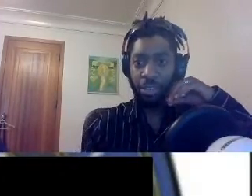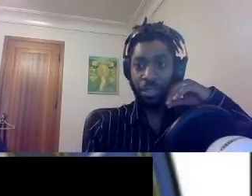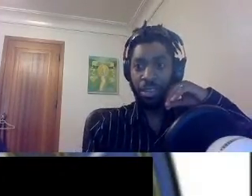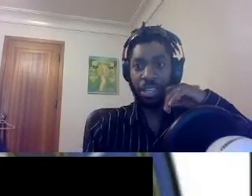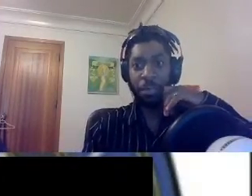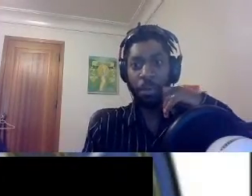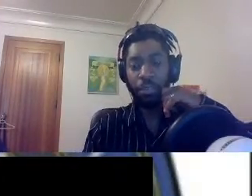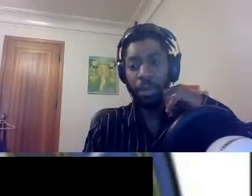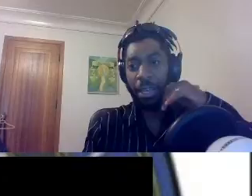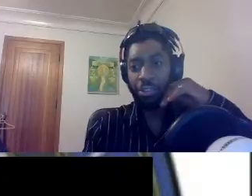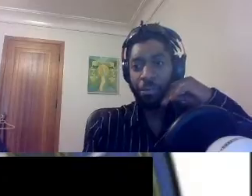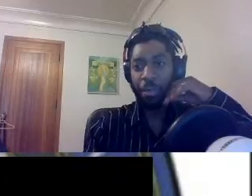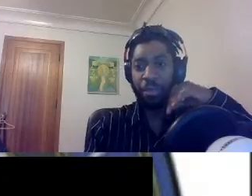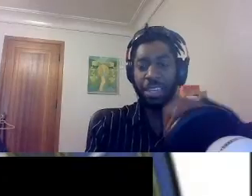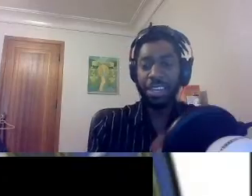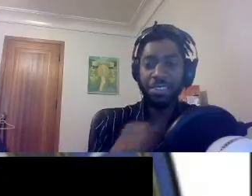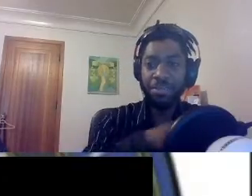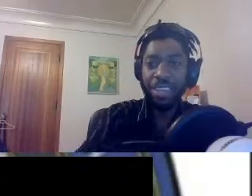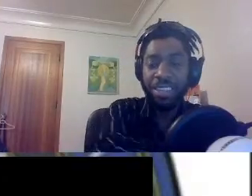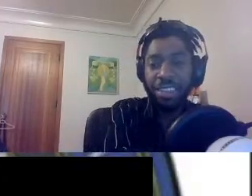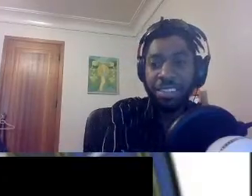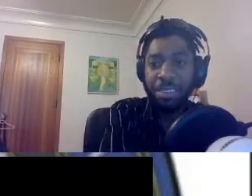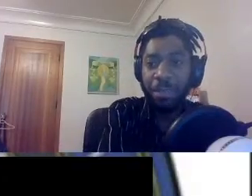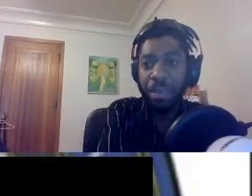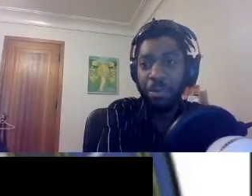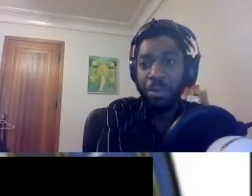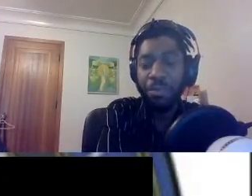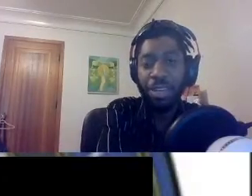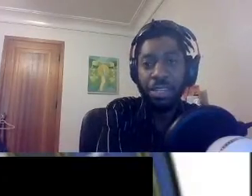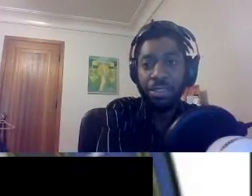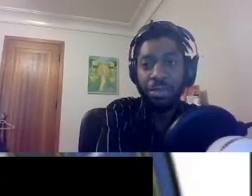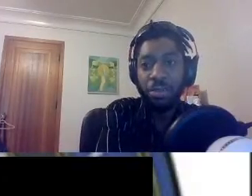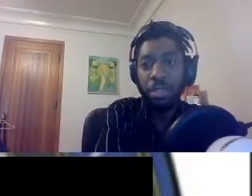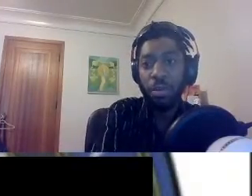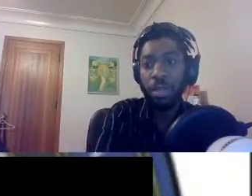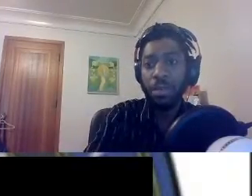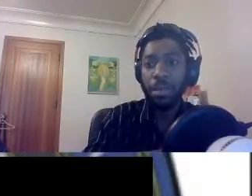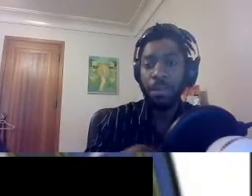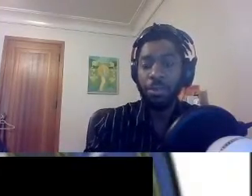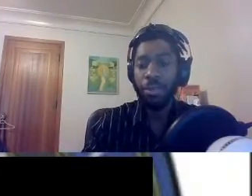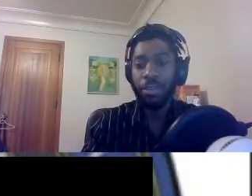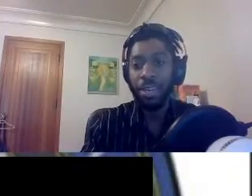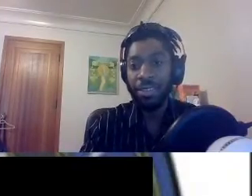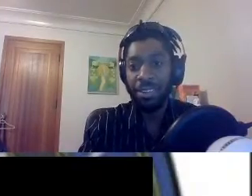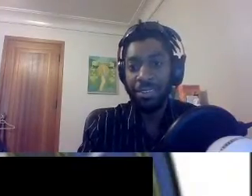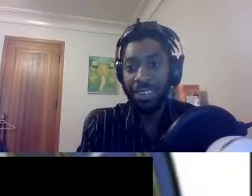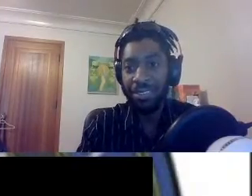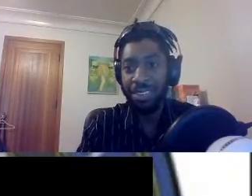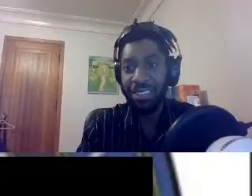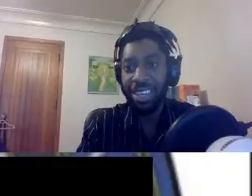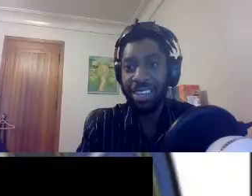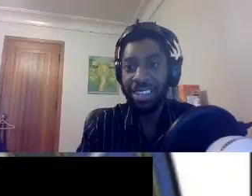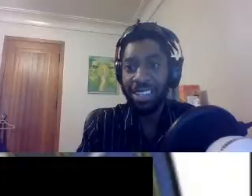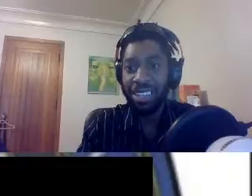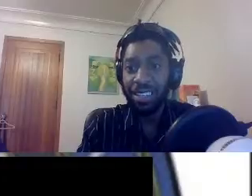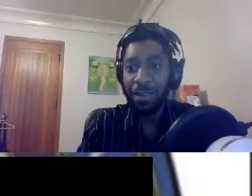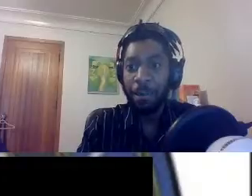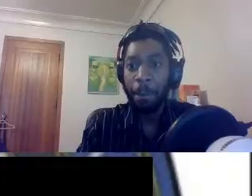All right, Susan, I'll keep you posted. I'm not sure if I'm going to make it out to Vegas in September, but if I do, hit me up. I will be around. We'll see